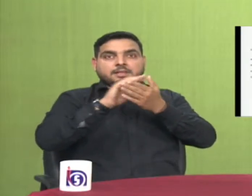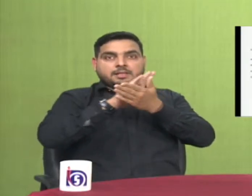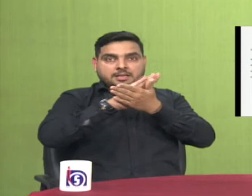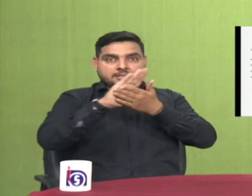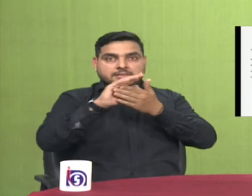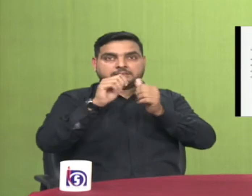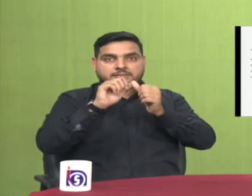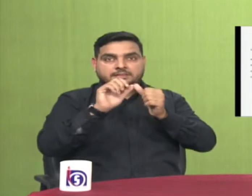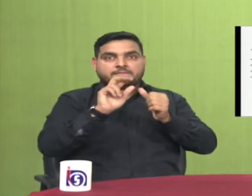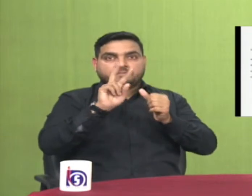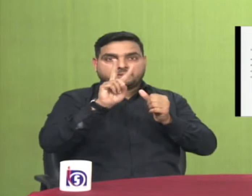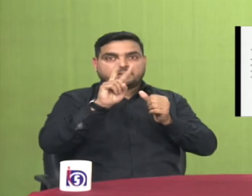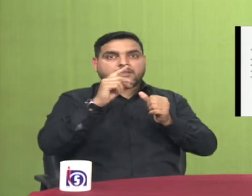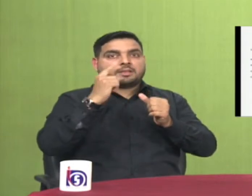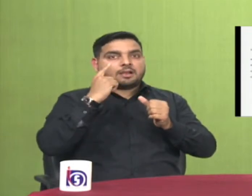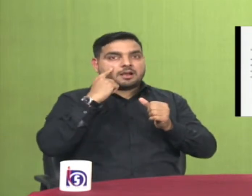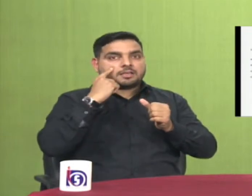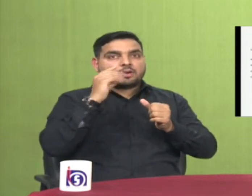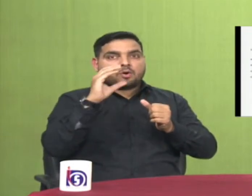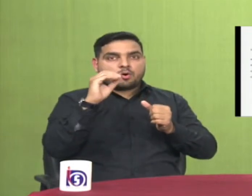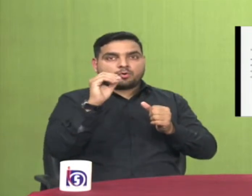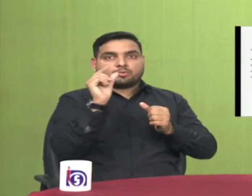Behavioral problems in children.